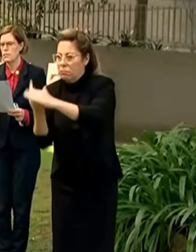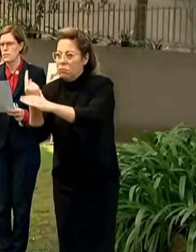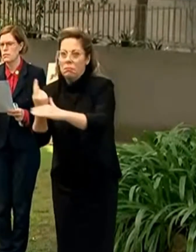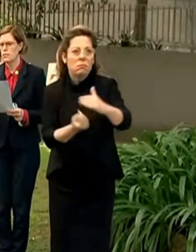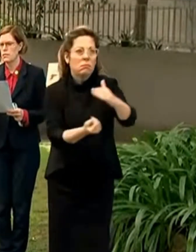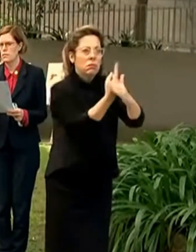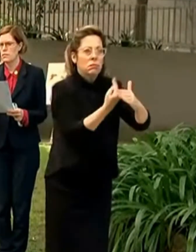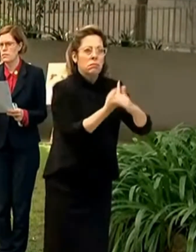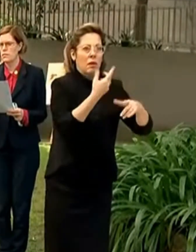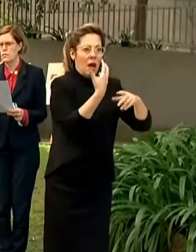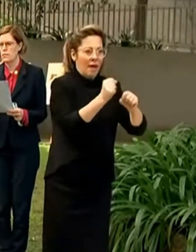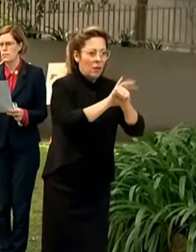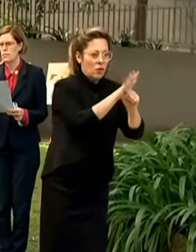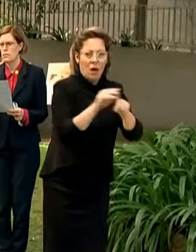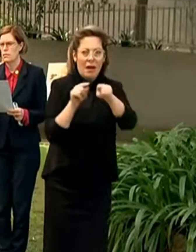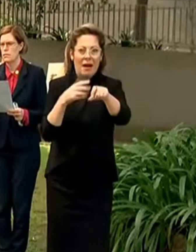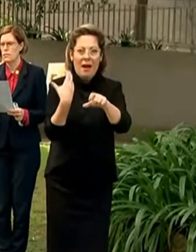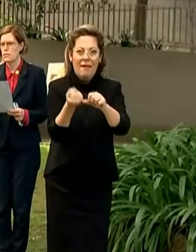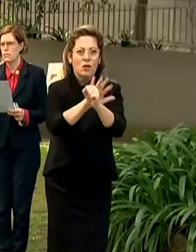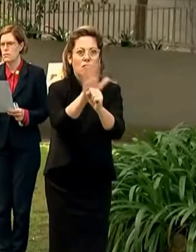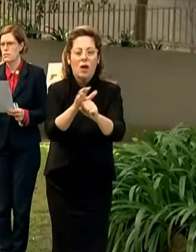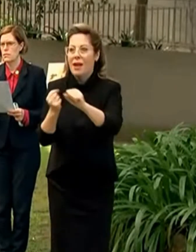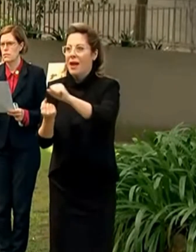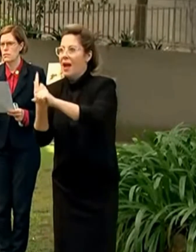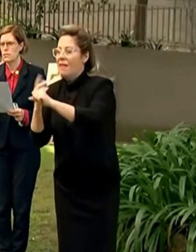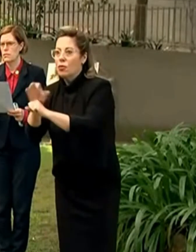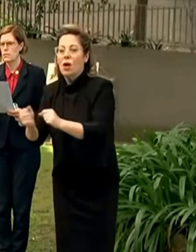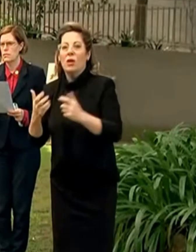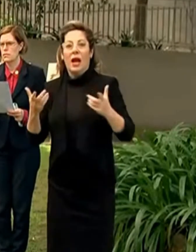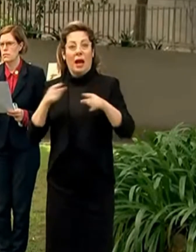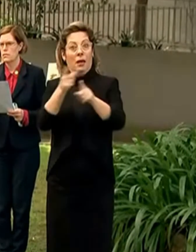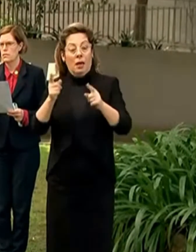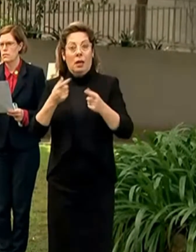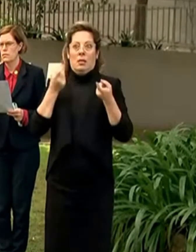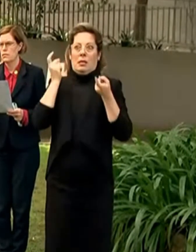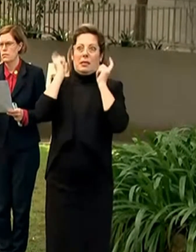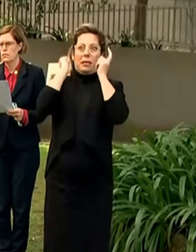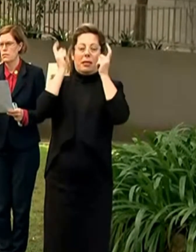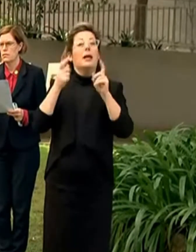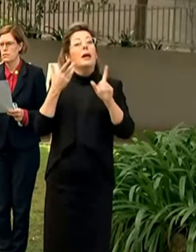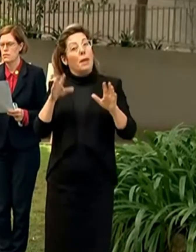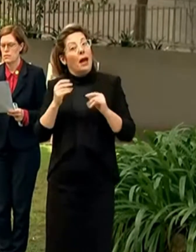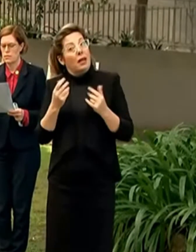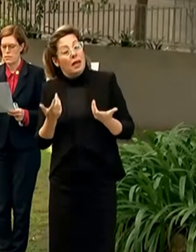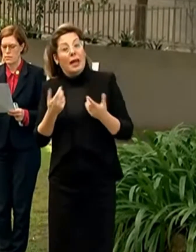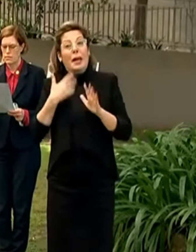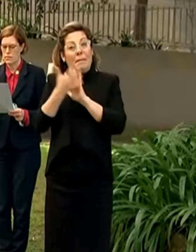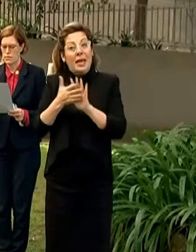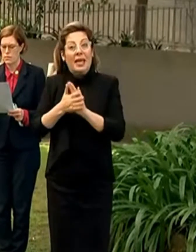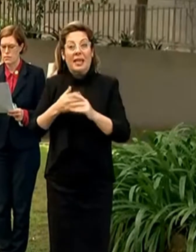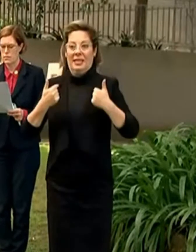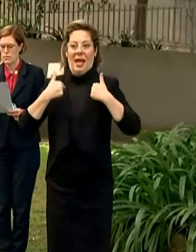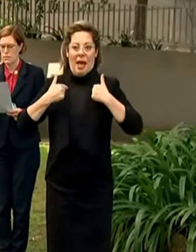where that people may have been exposed, but that's a good thing. It means our health detectives are doing their job. It means we're able to get information out